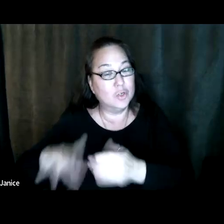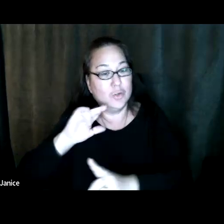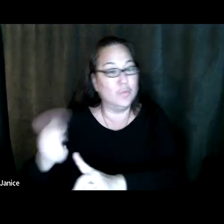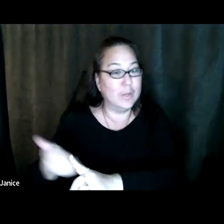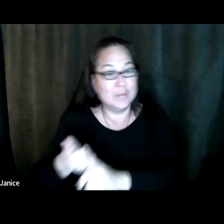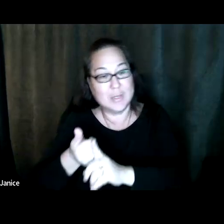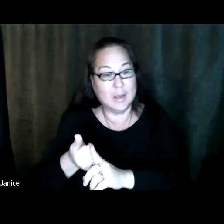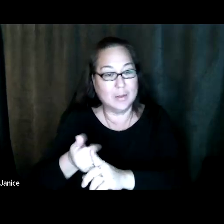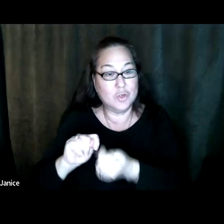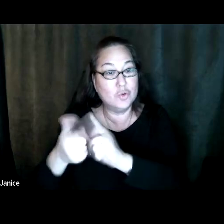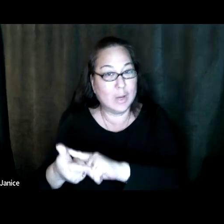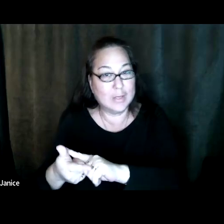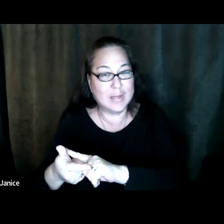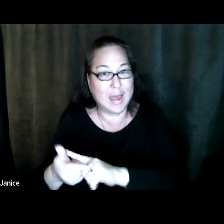staffing.